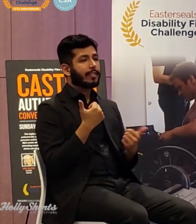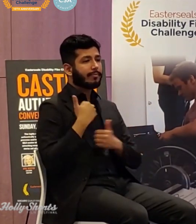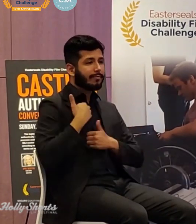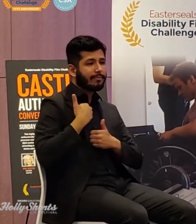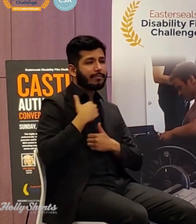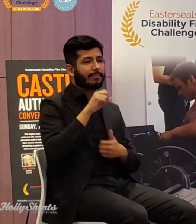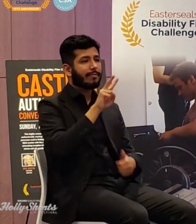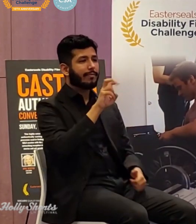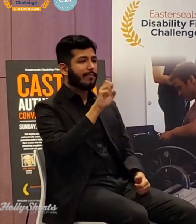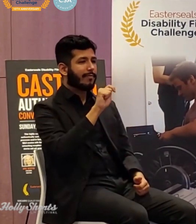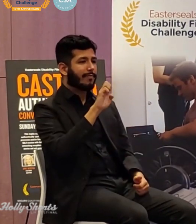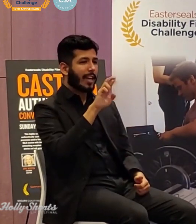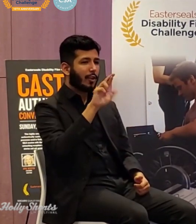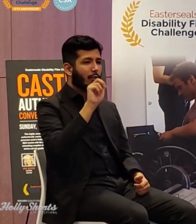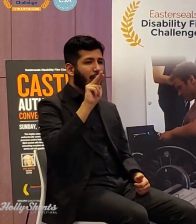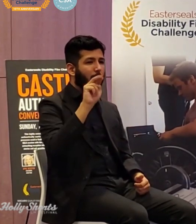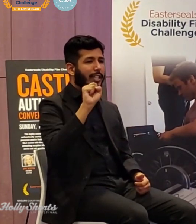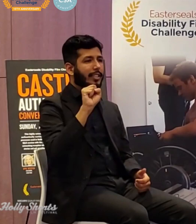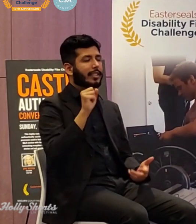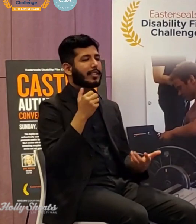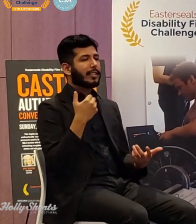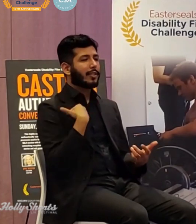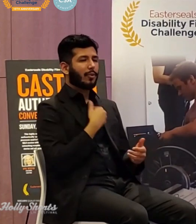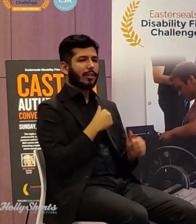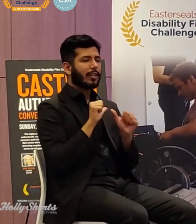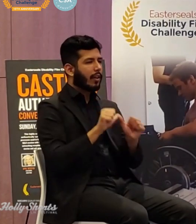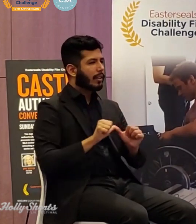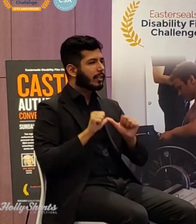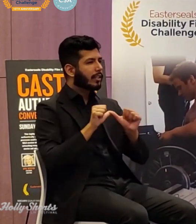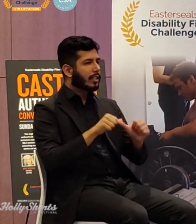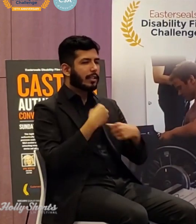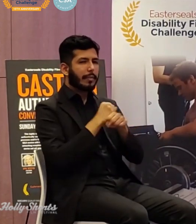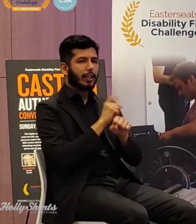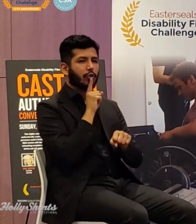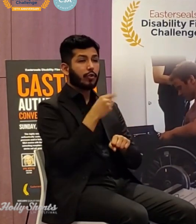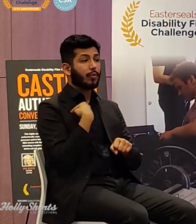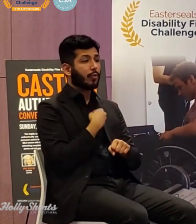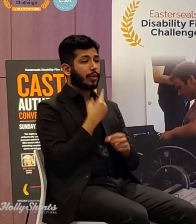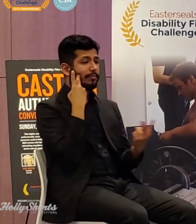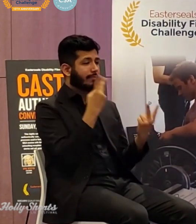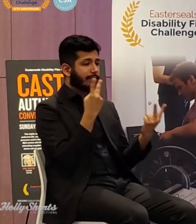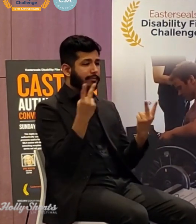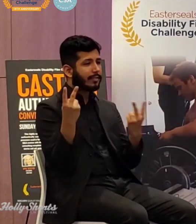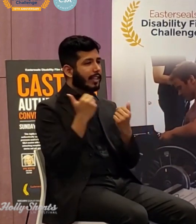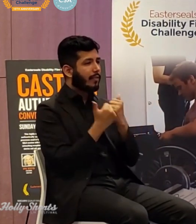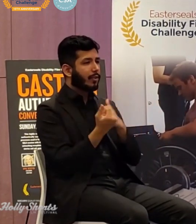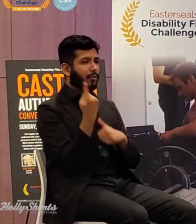veterans, you know, and we've been constantly making sure that we've seen everyone,